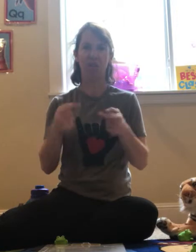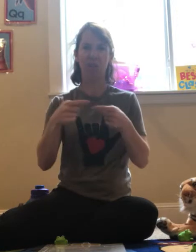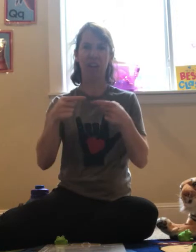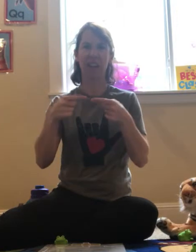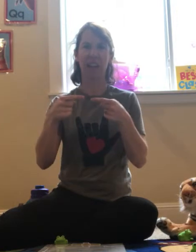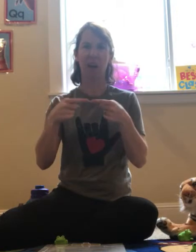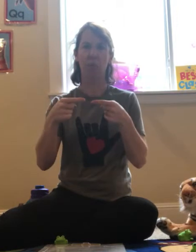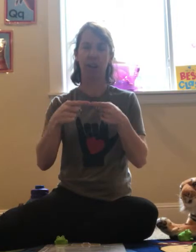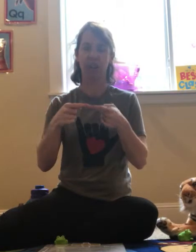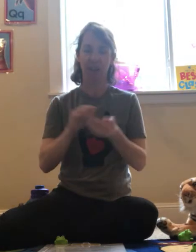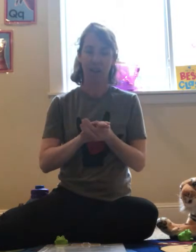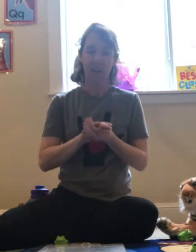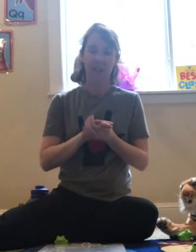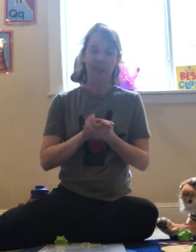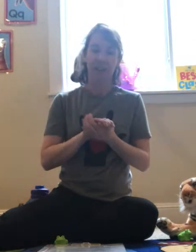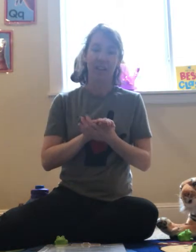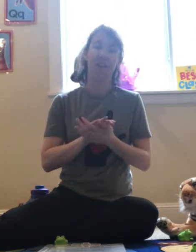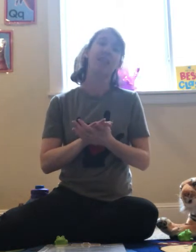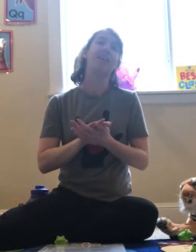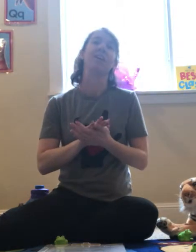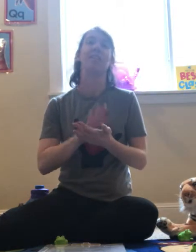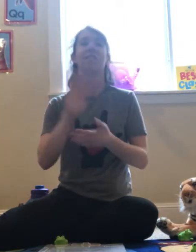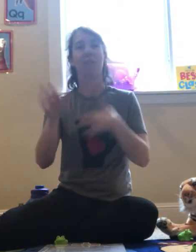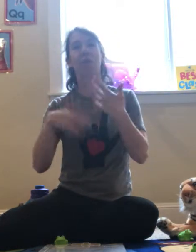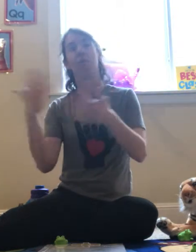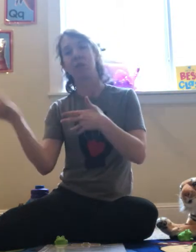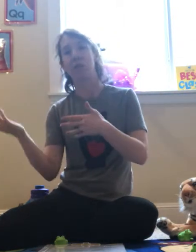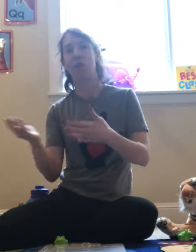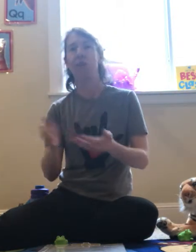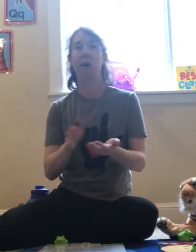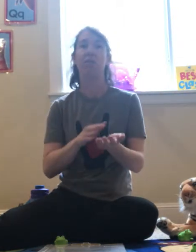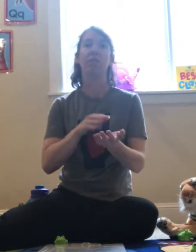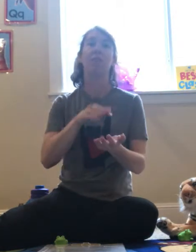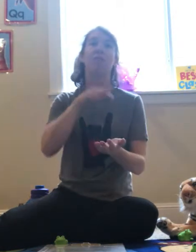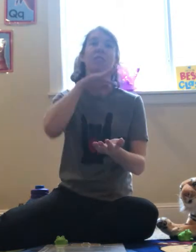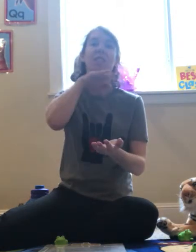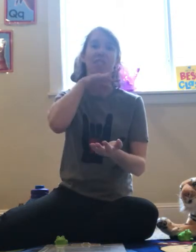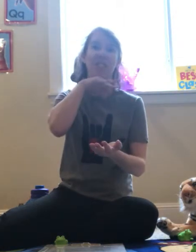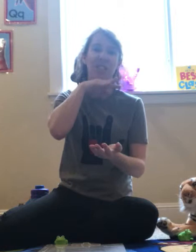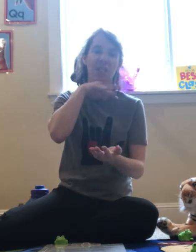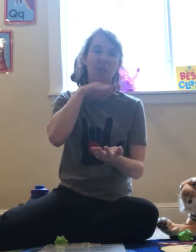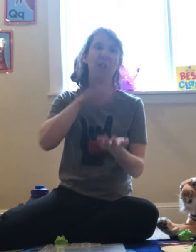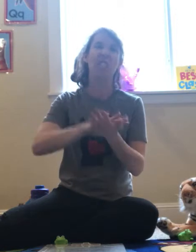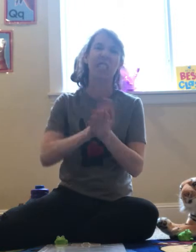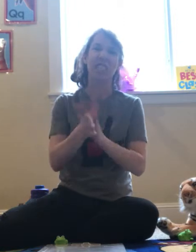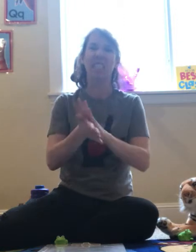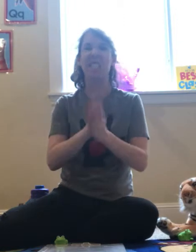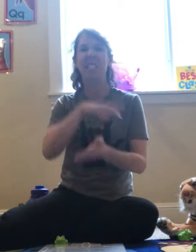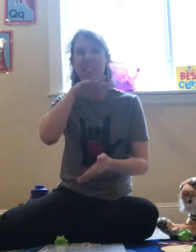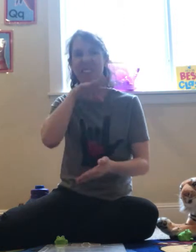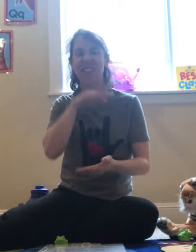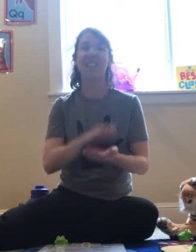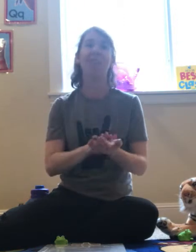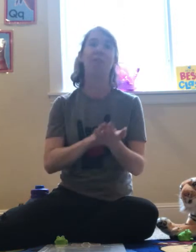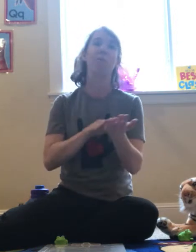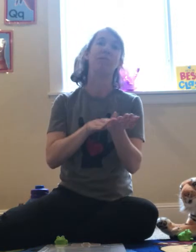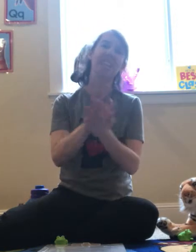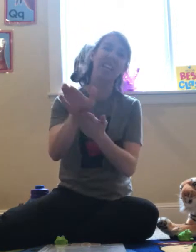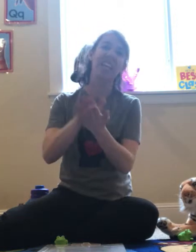we got an owie. And then going through the song about, oh, it's so squishy, it's dirty, oh, I'm cleaning